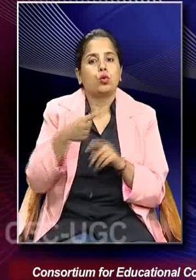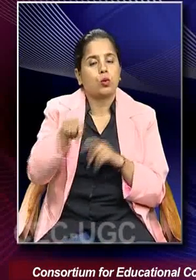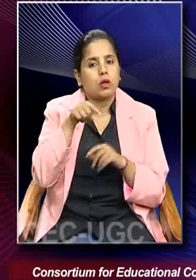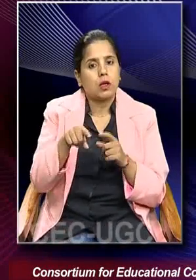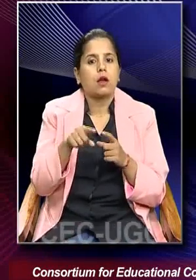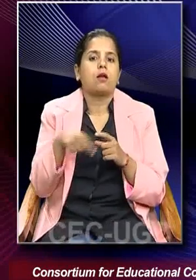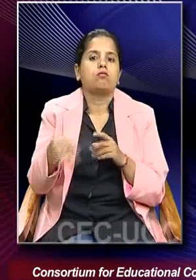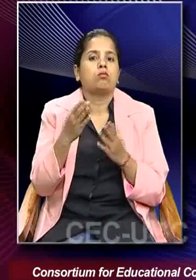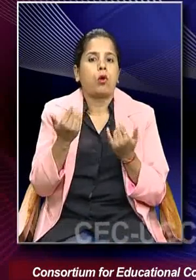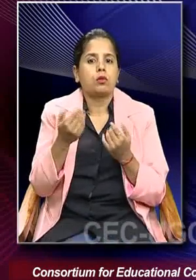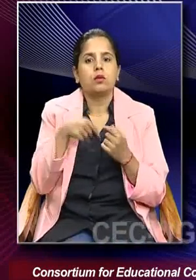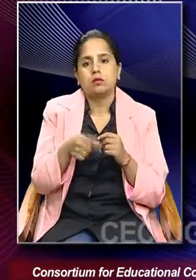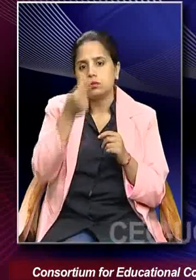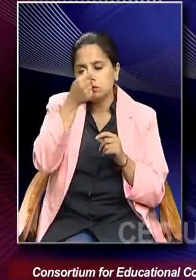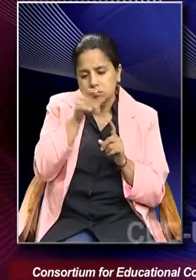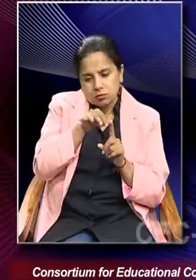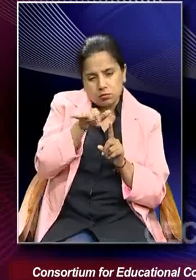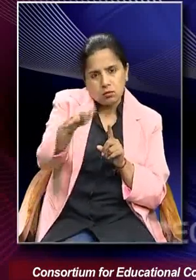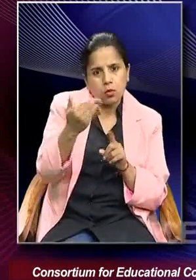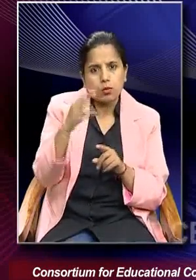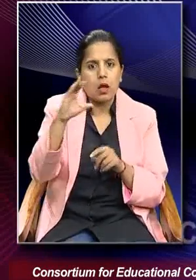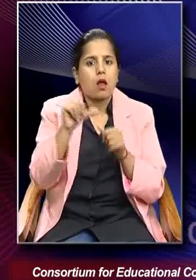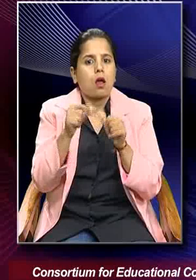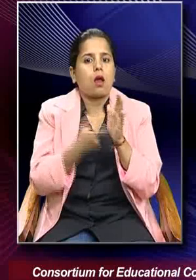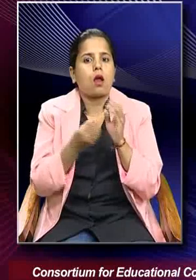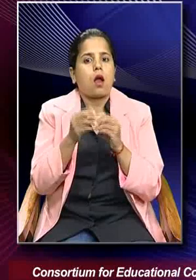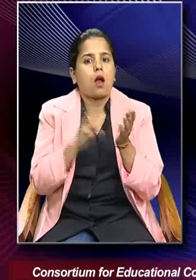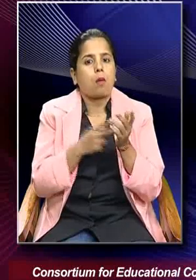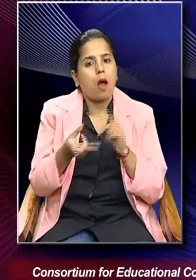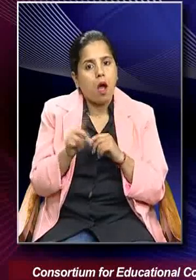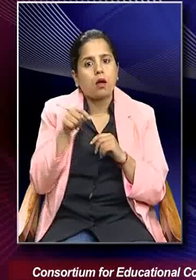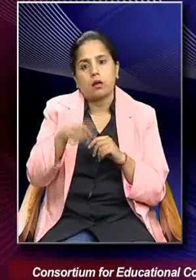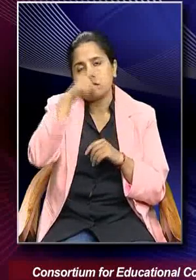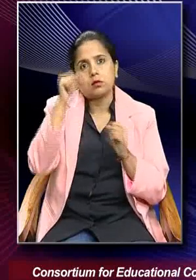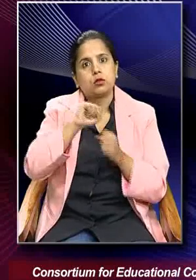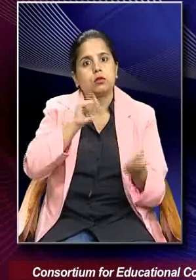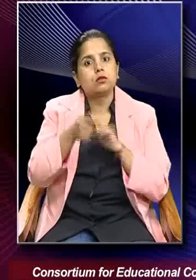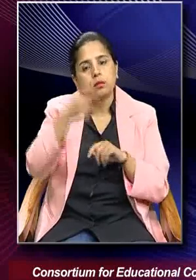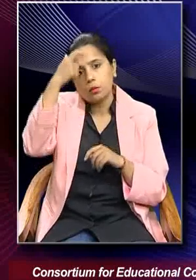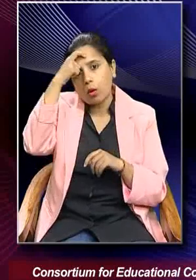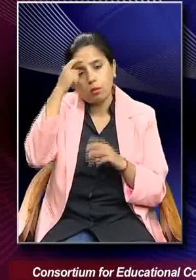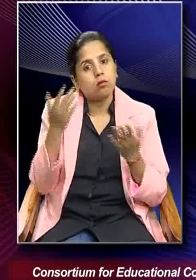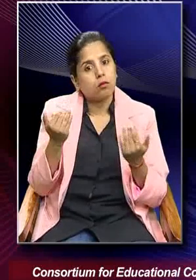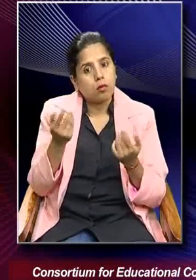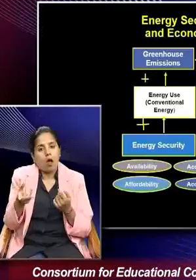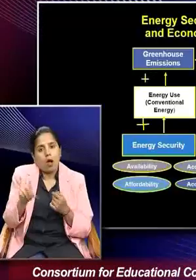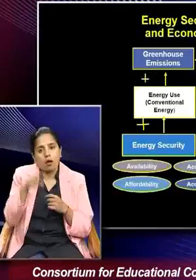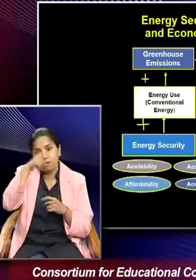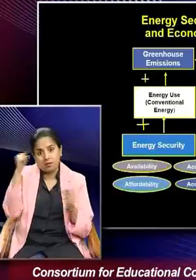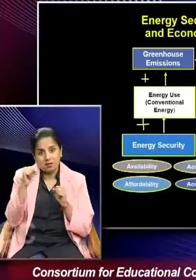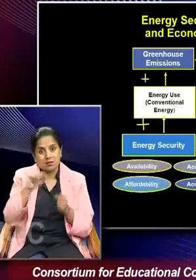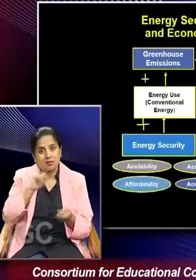carbon emissions. Carbon emissions will further add to the climate change, and climate change will further lead